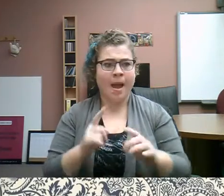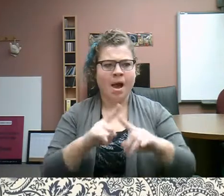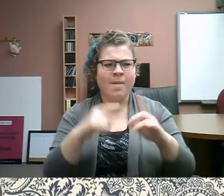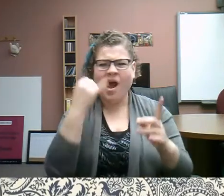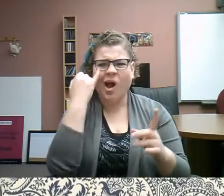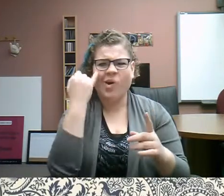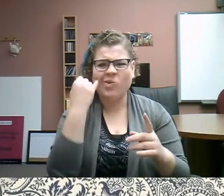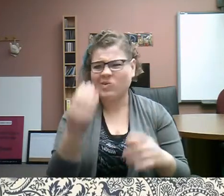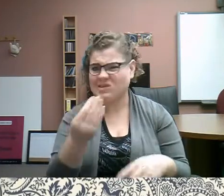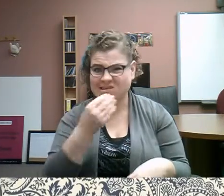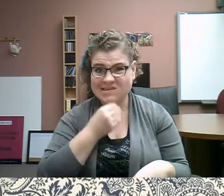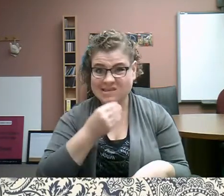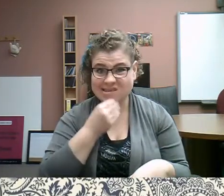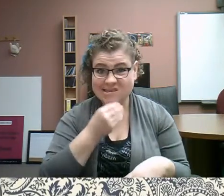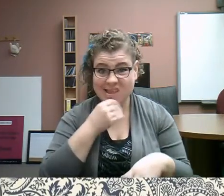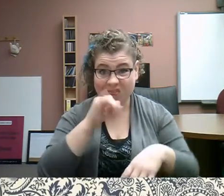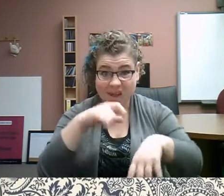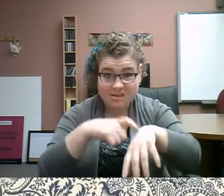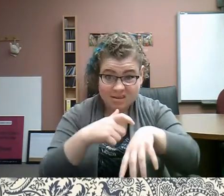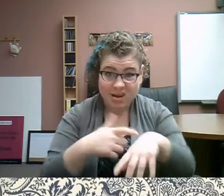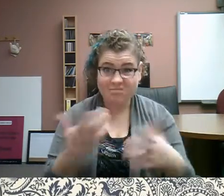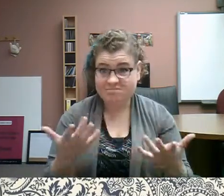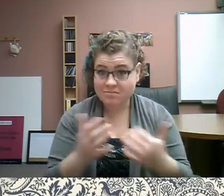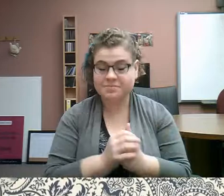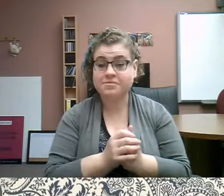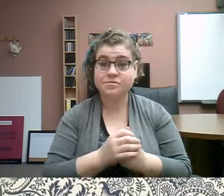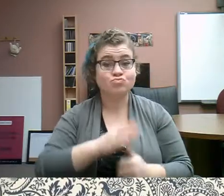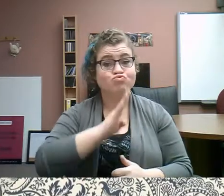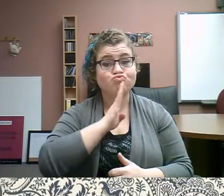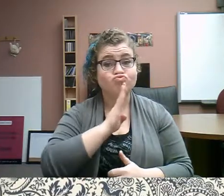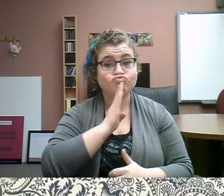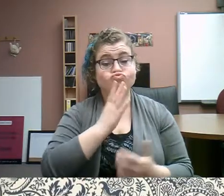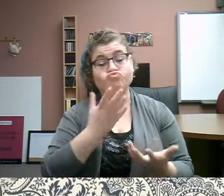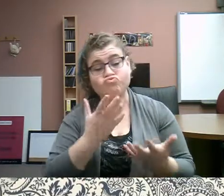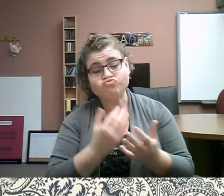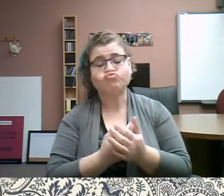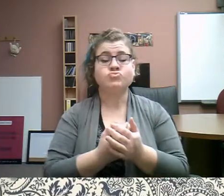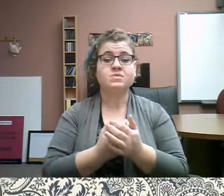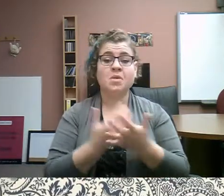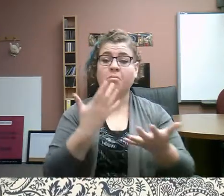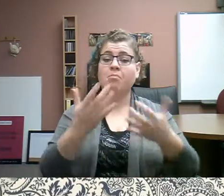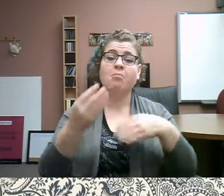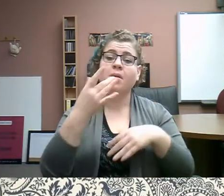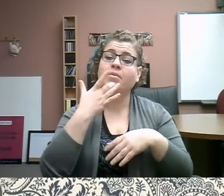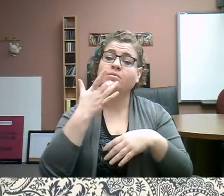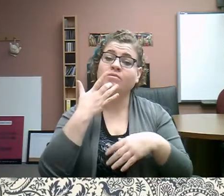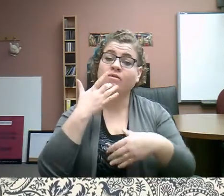whatever. But what do we eat for those times? Breakfast?